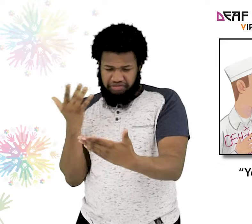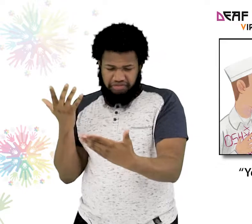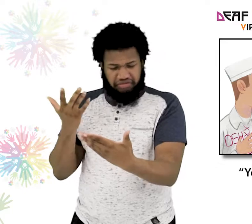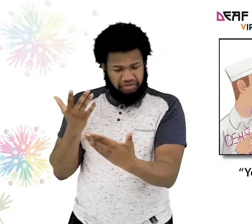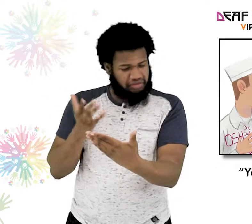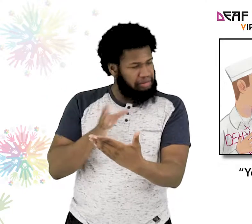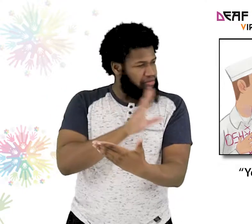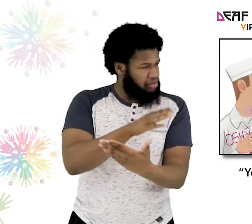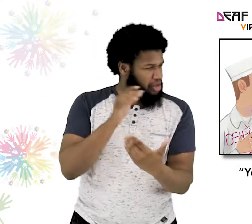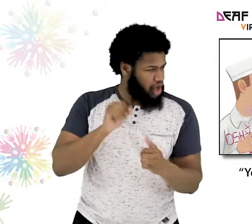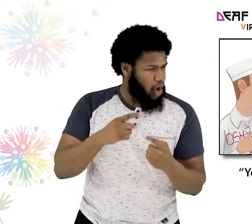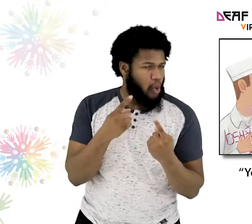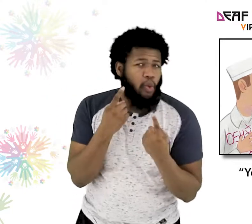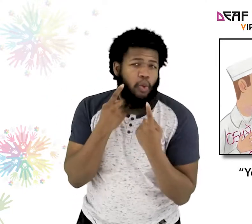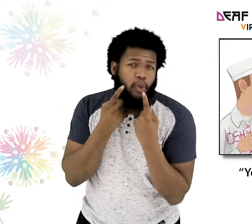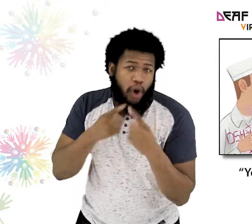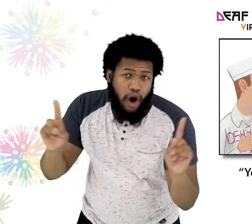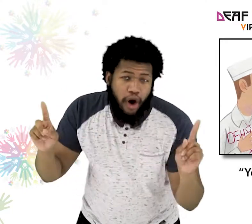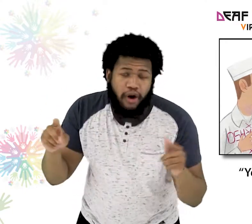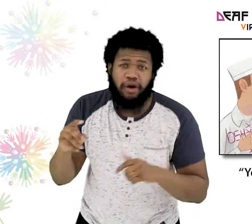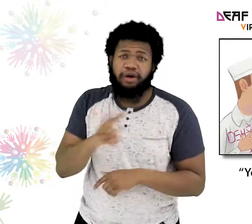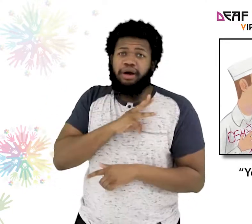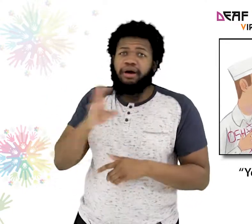Yes, that could work, he said.